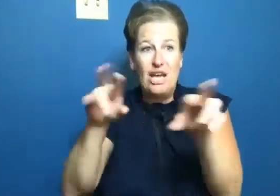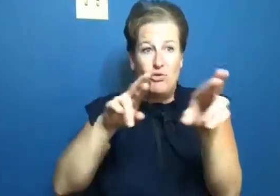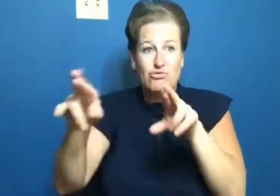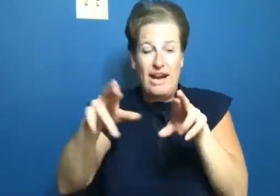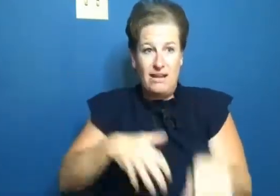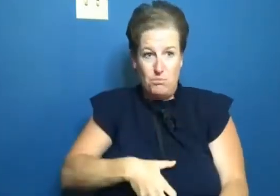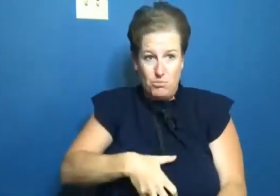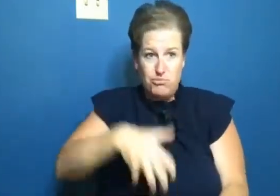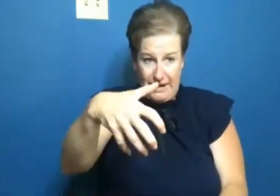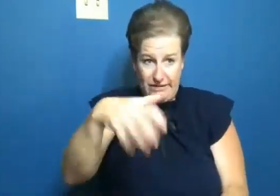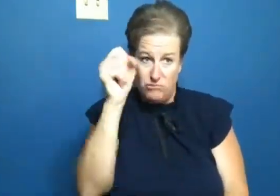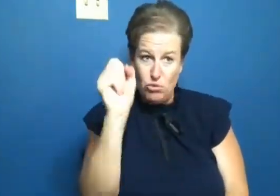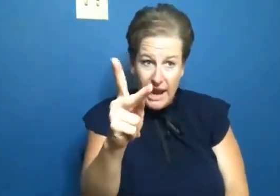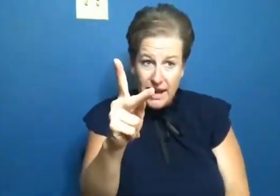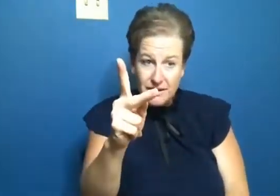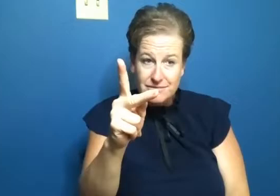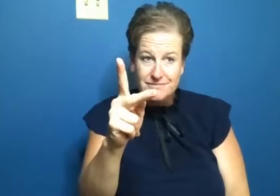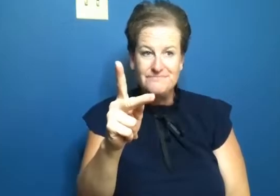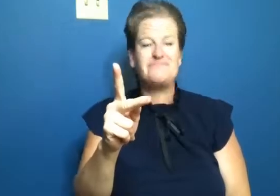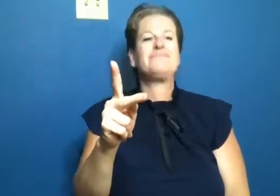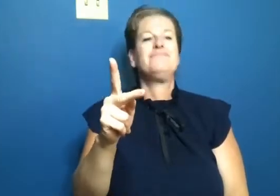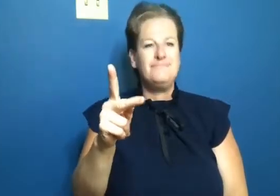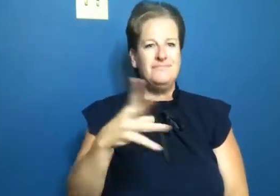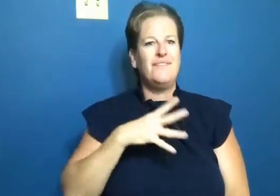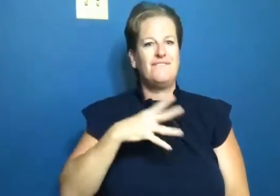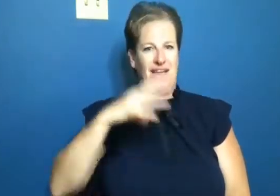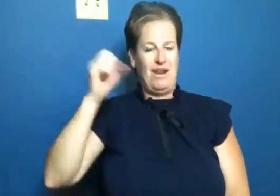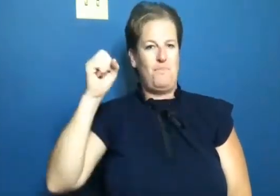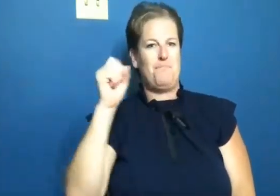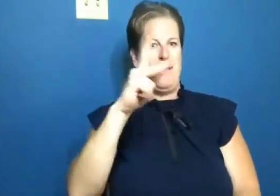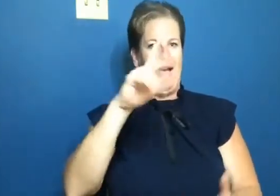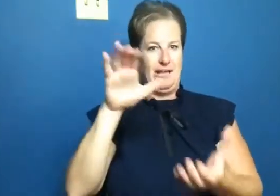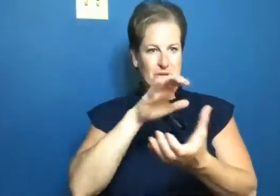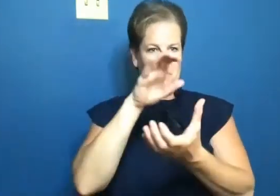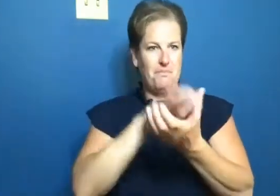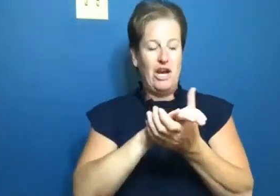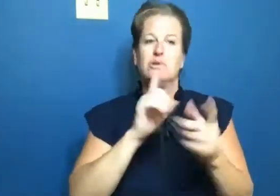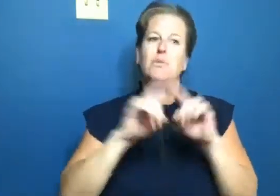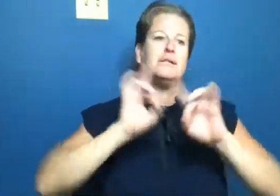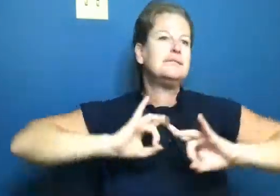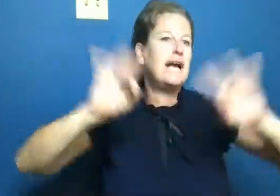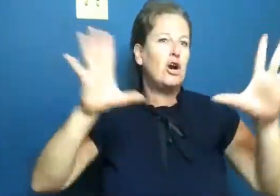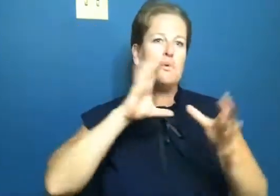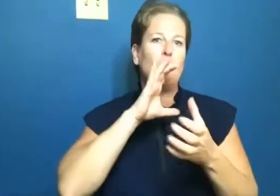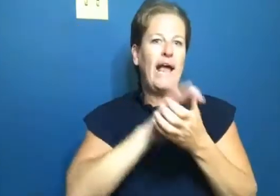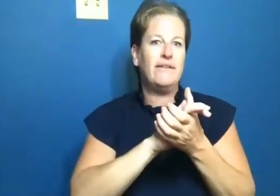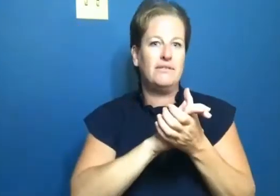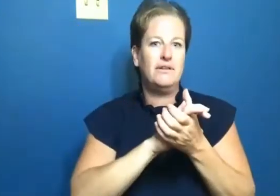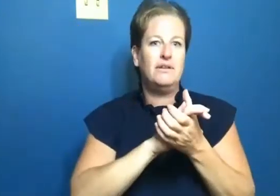paid. So I went back to that marriage, and I was a terrible wife. The selfishness